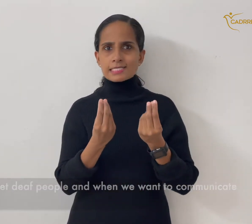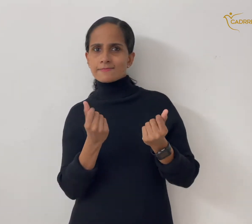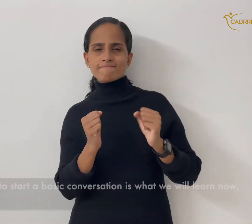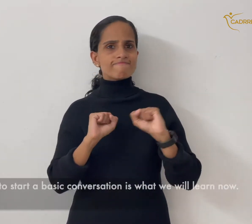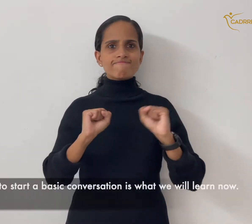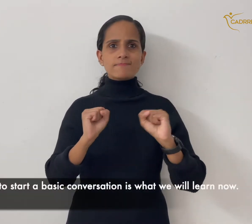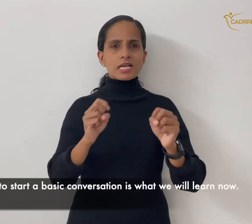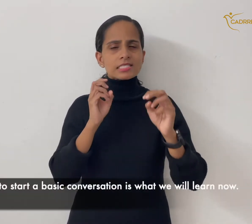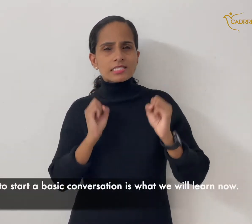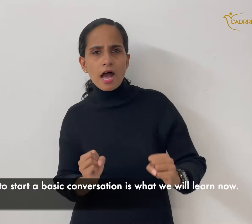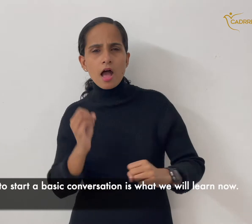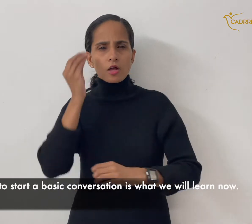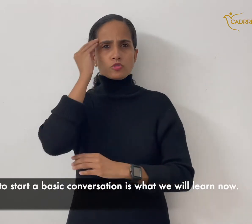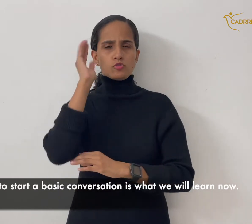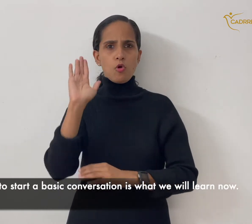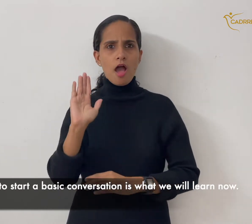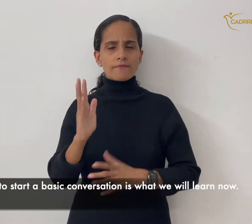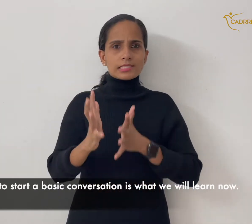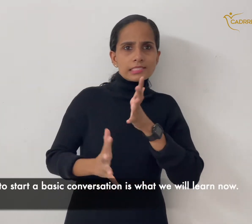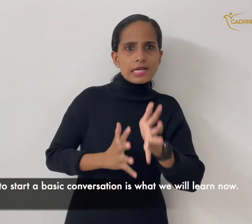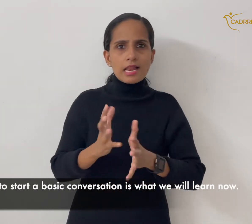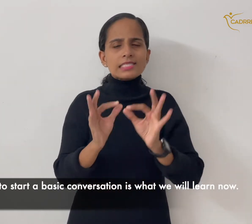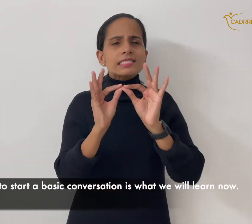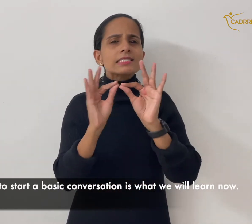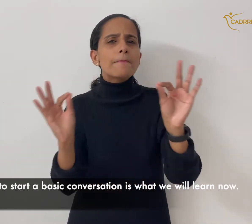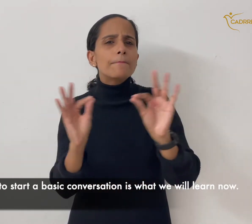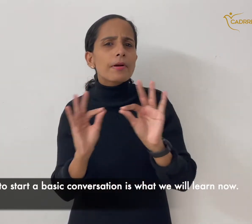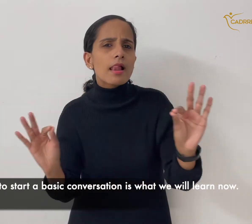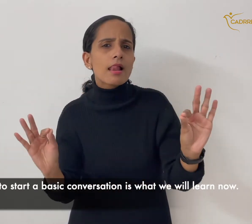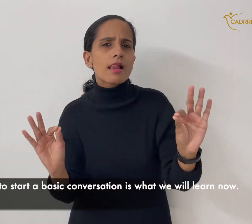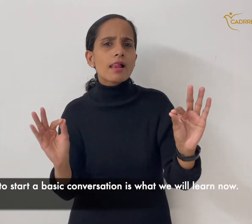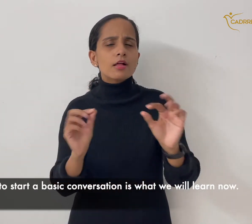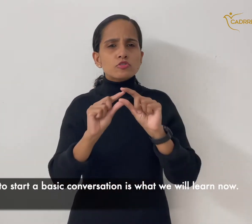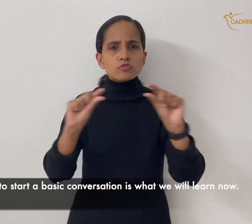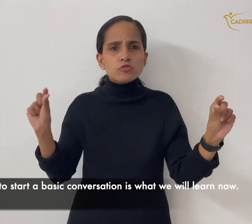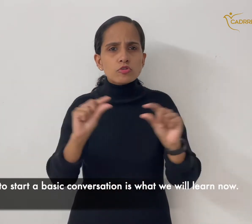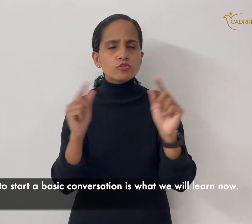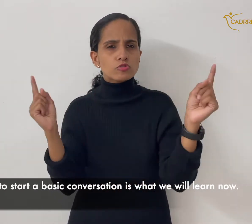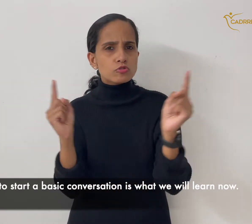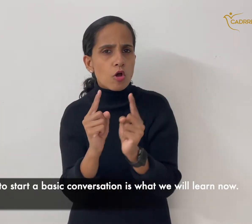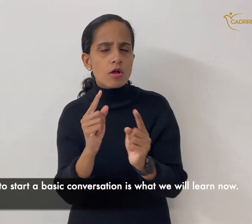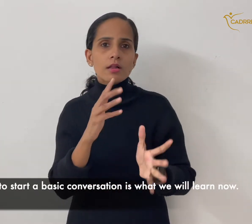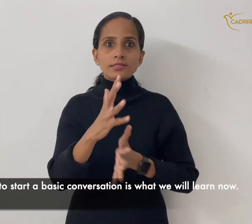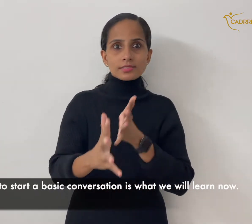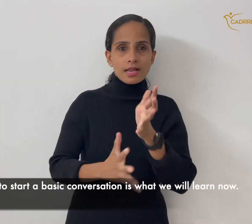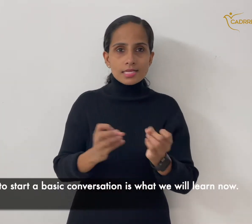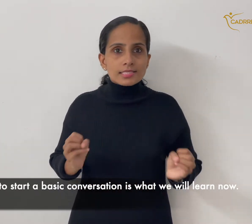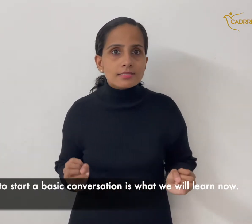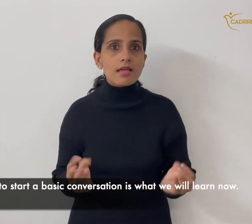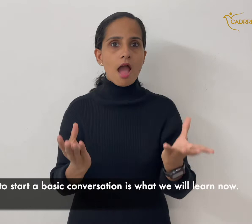without hesitation. How to start a basic conversation is what we will learn